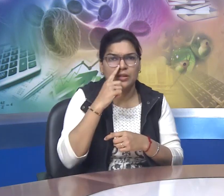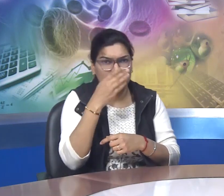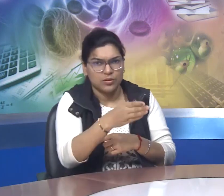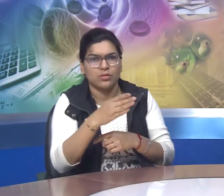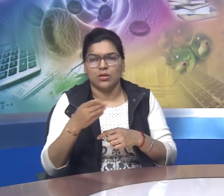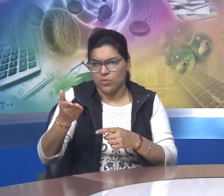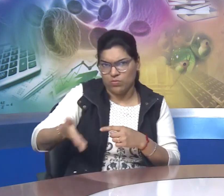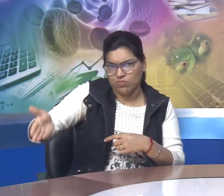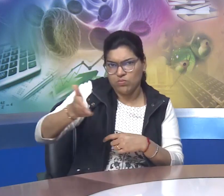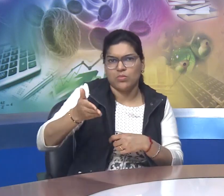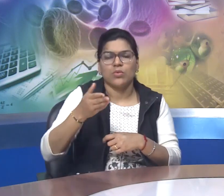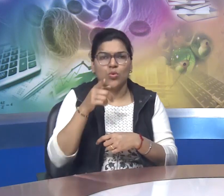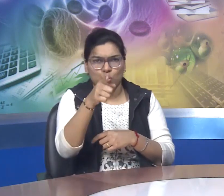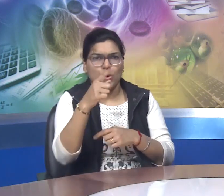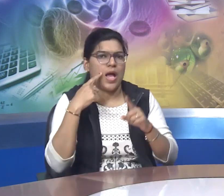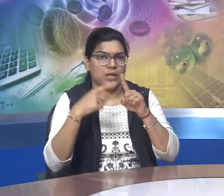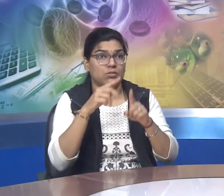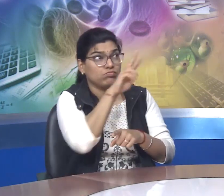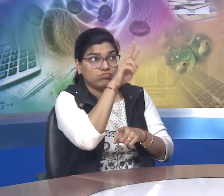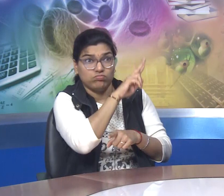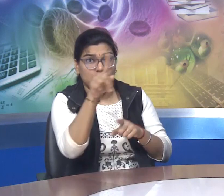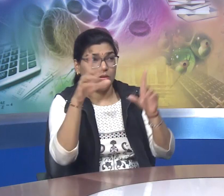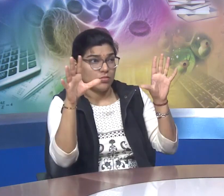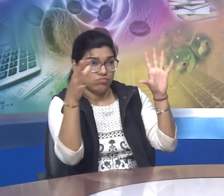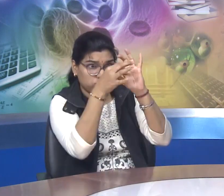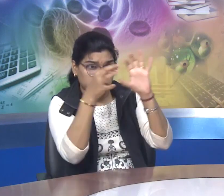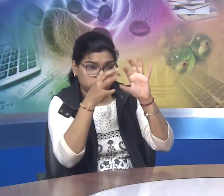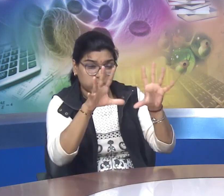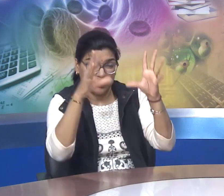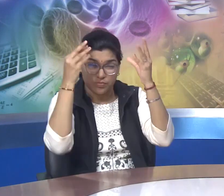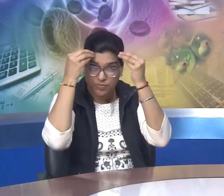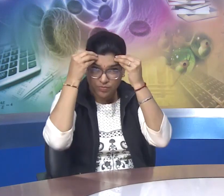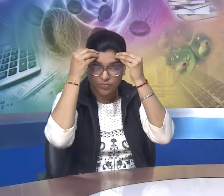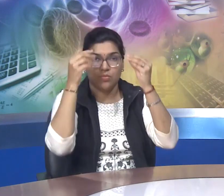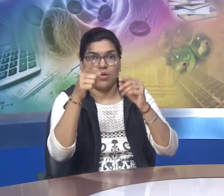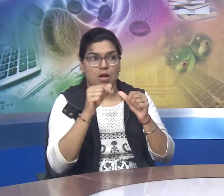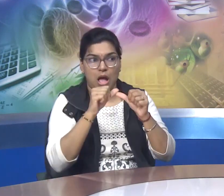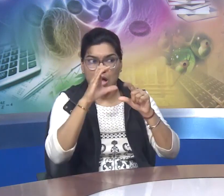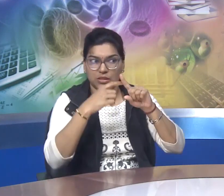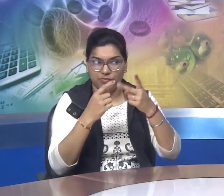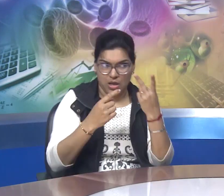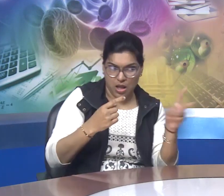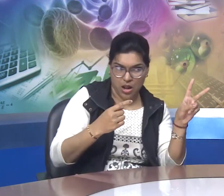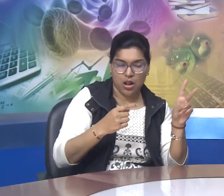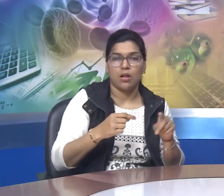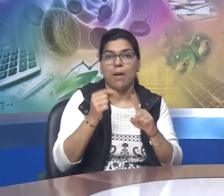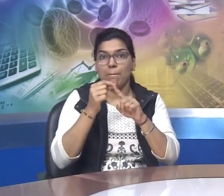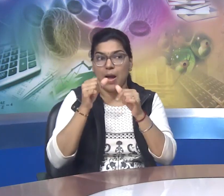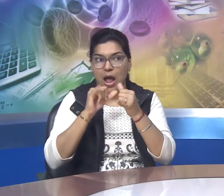us, him, her, them, you, it. Active voice pronouns are